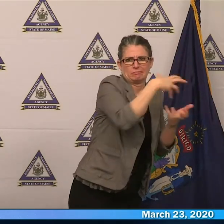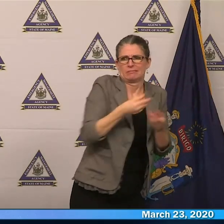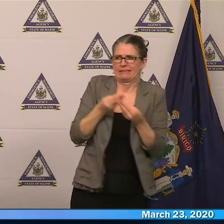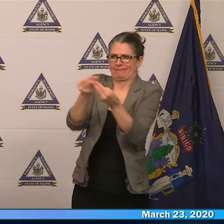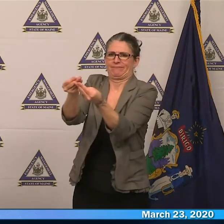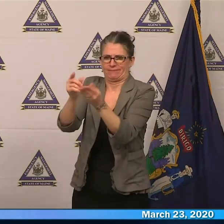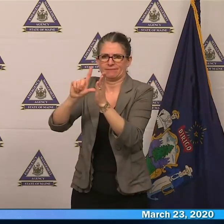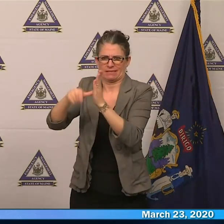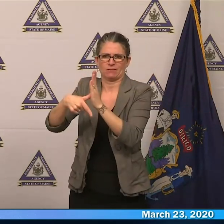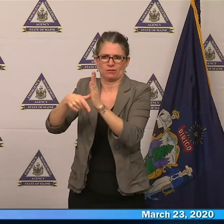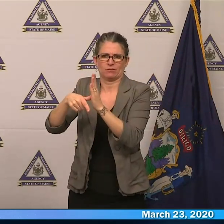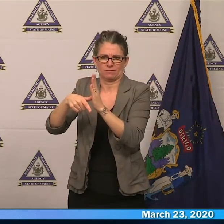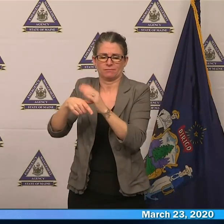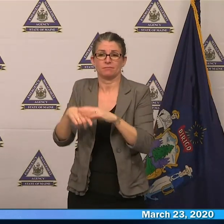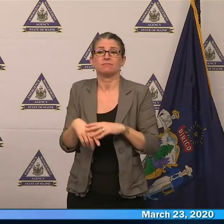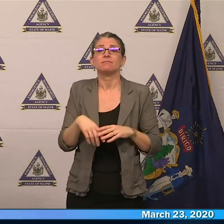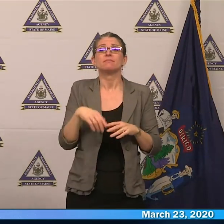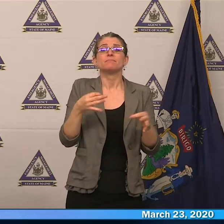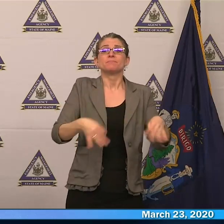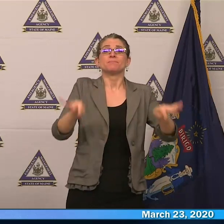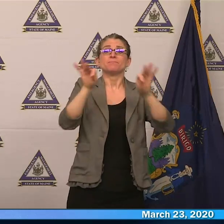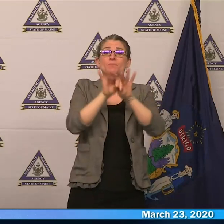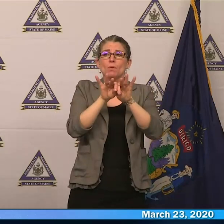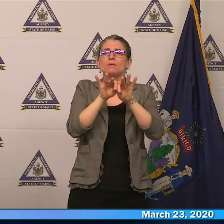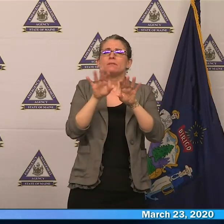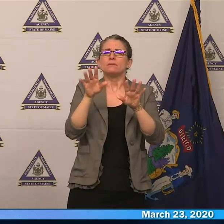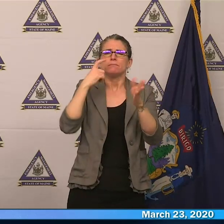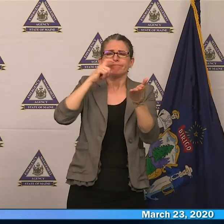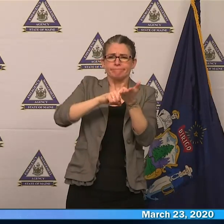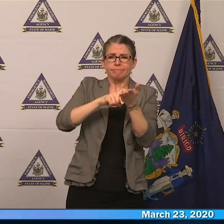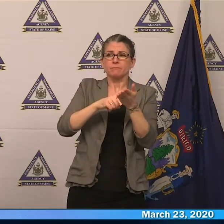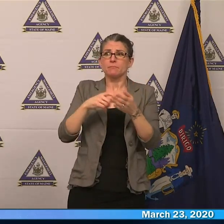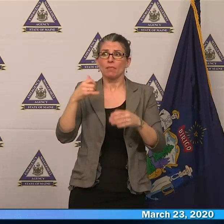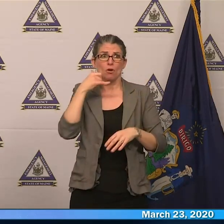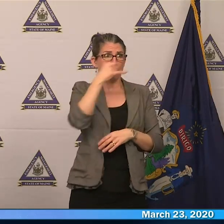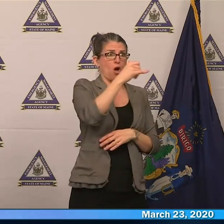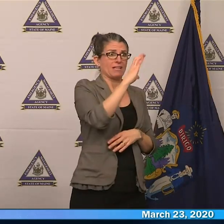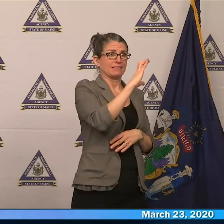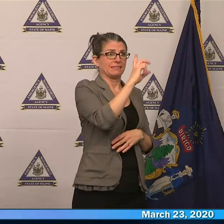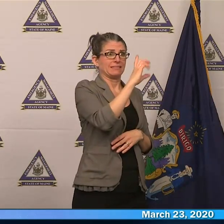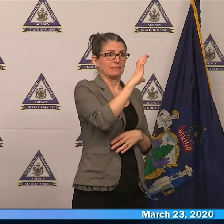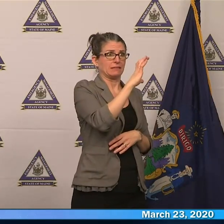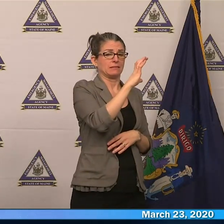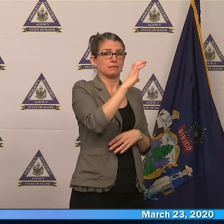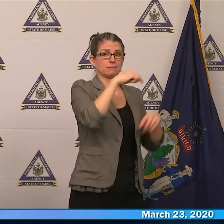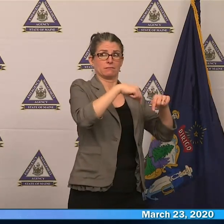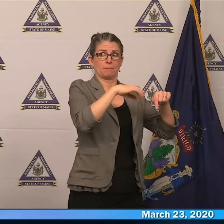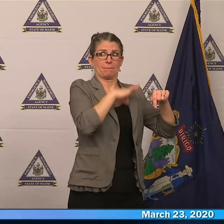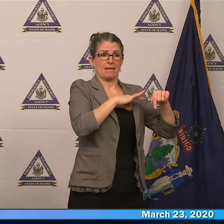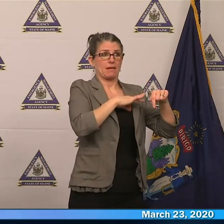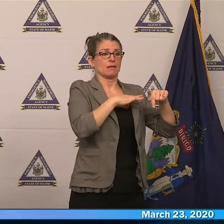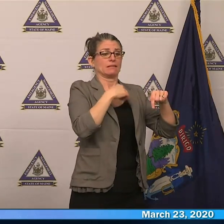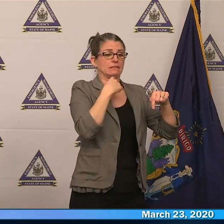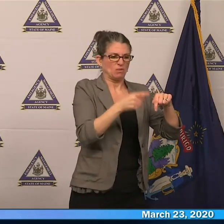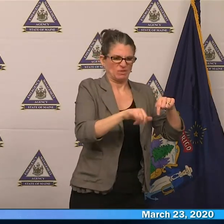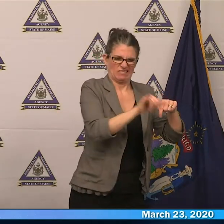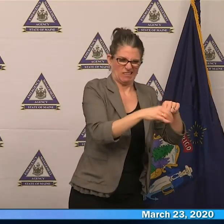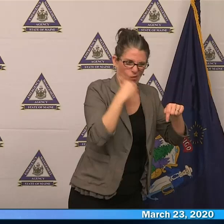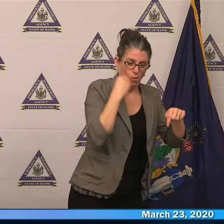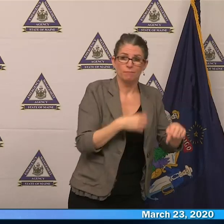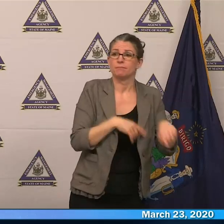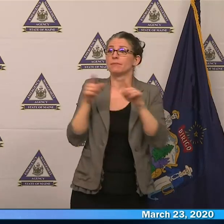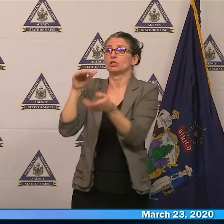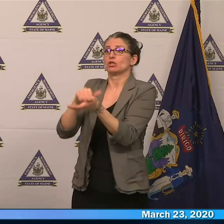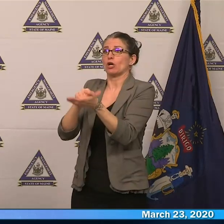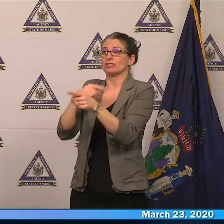physician. If you're not feeling well and you have signs and symptoms of what might be coronavirus,